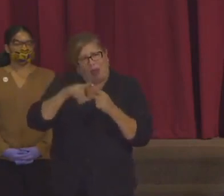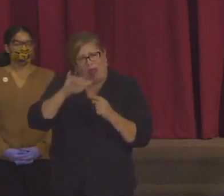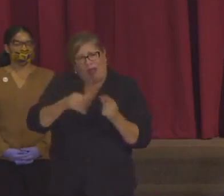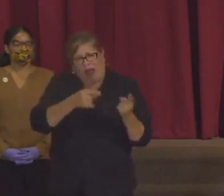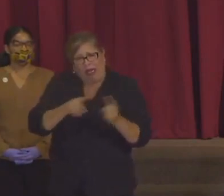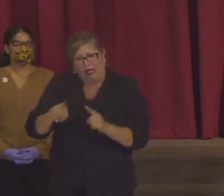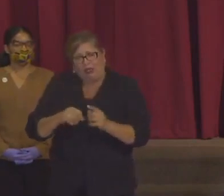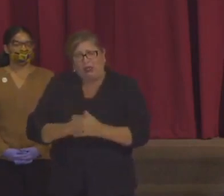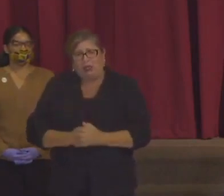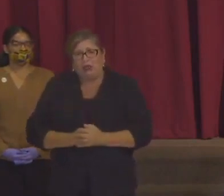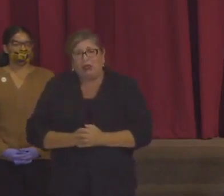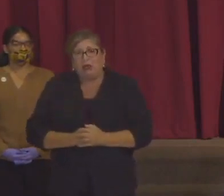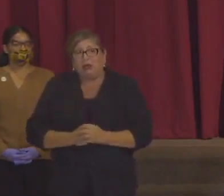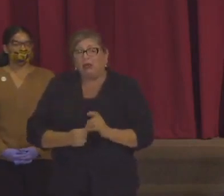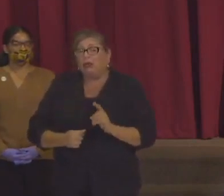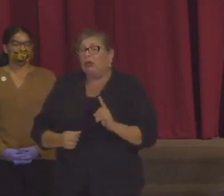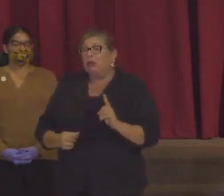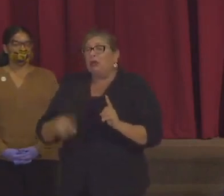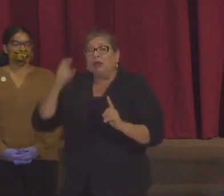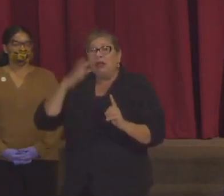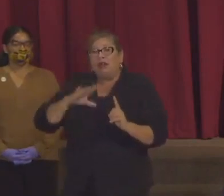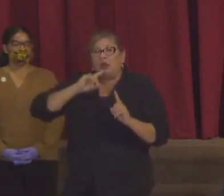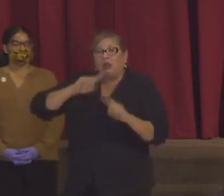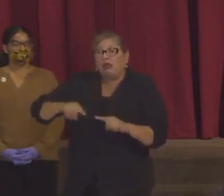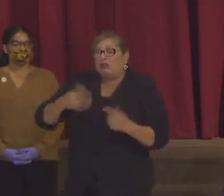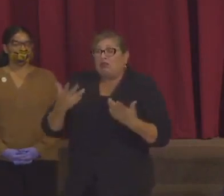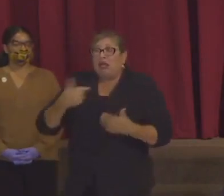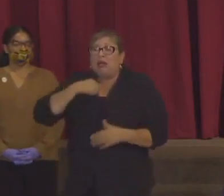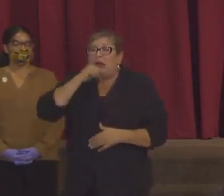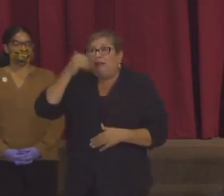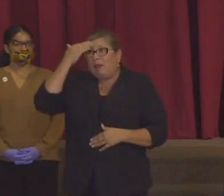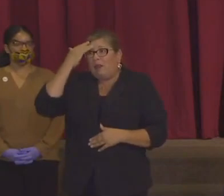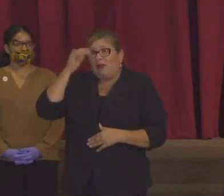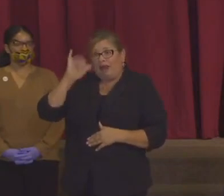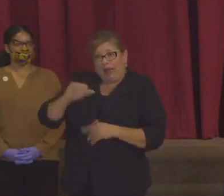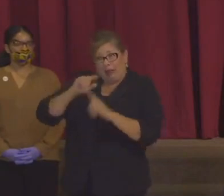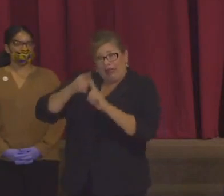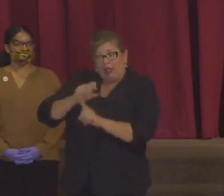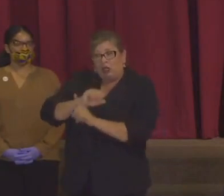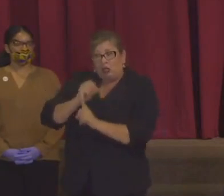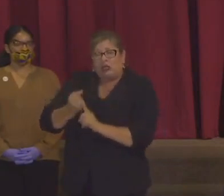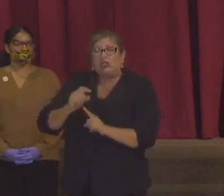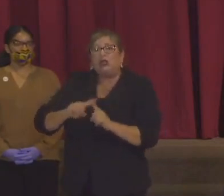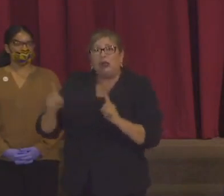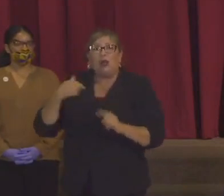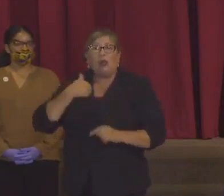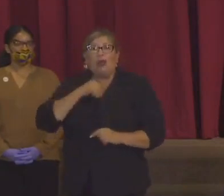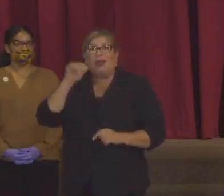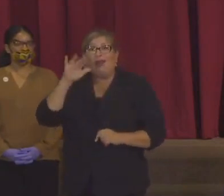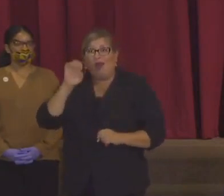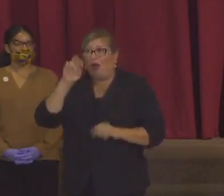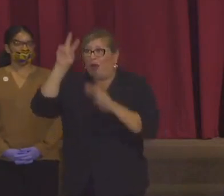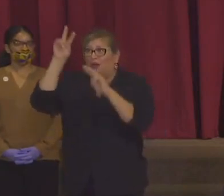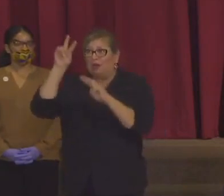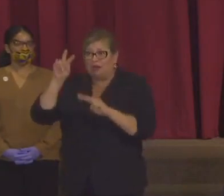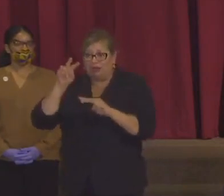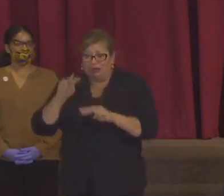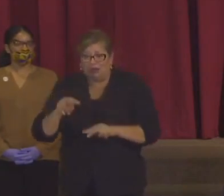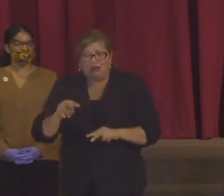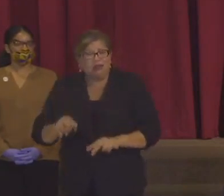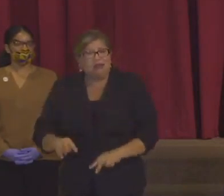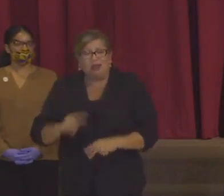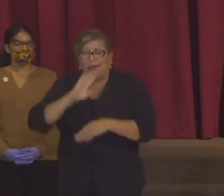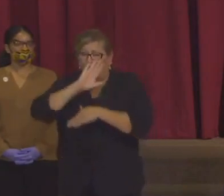state, we're monitoring from Bakersfield to Modesto, Fresno, Santa Barbara, San Luis Obispo, LA,